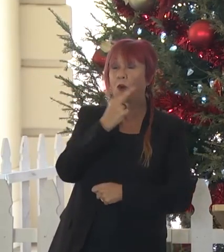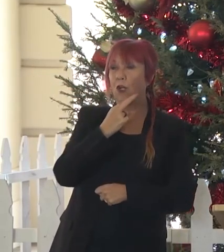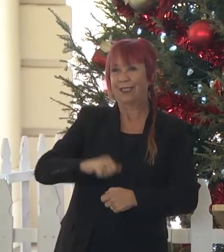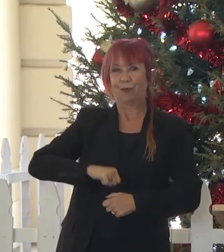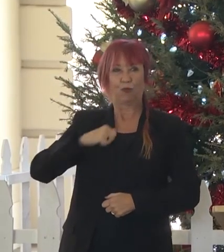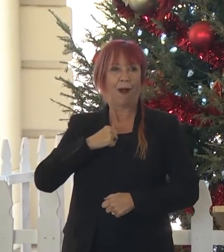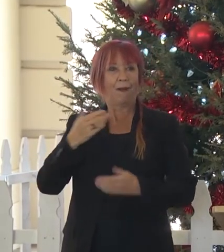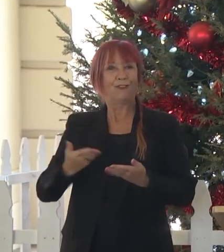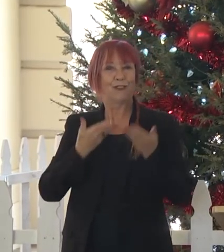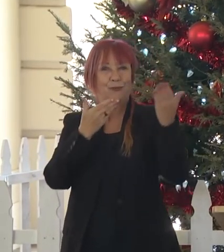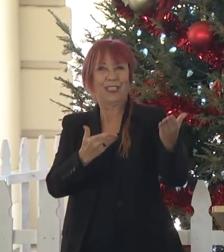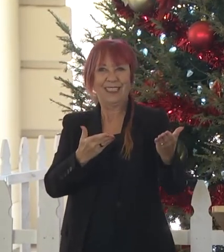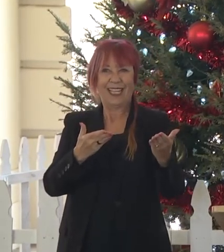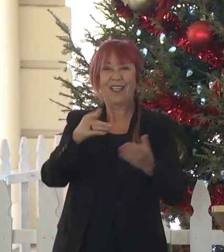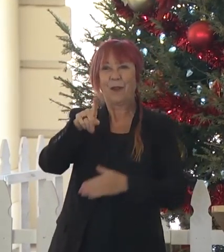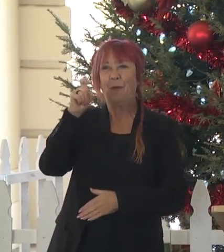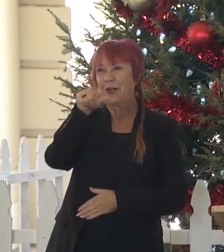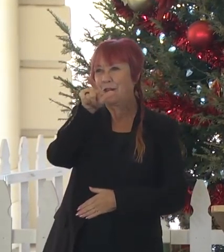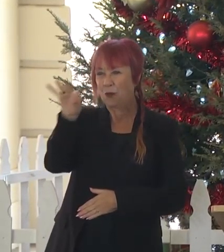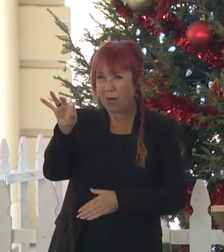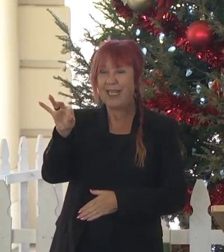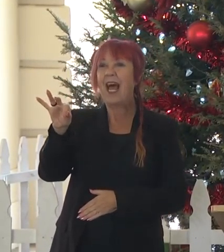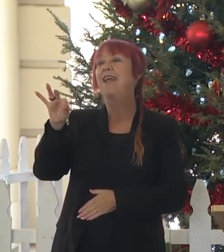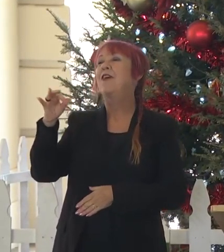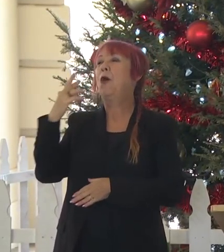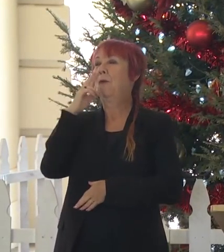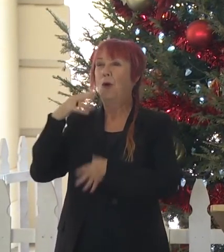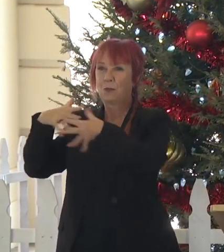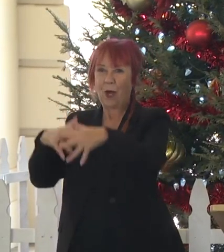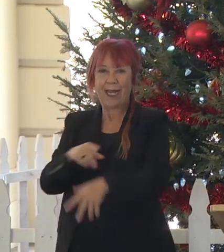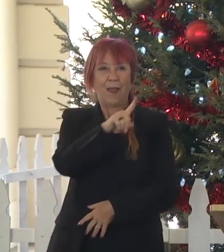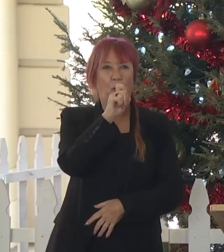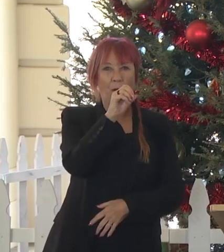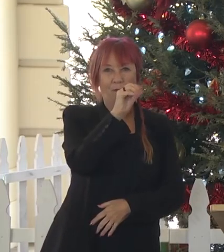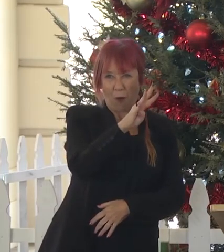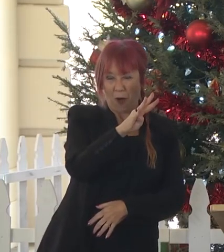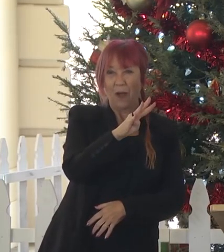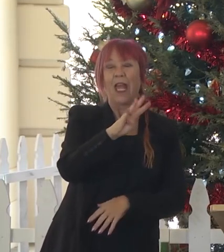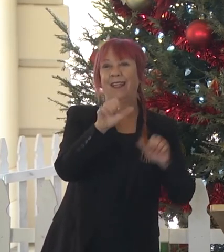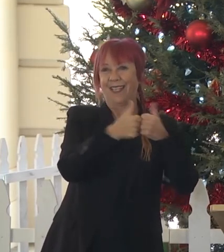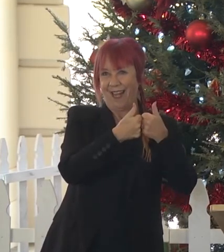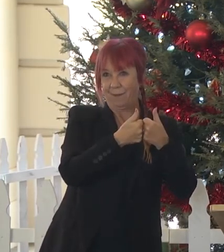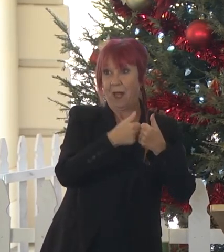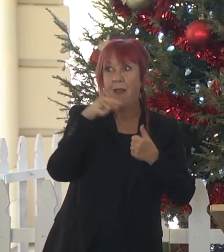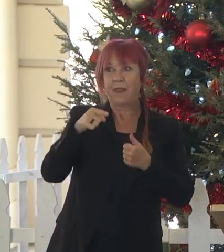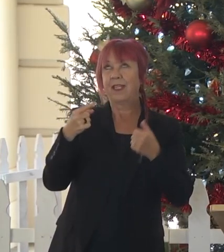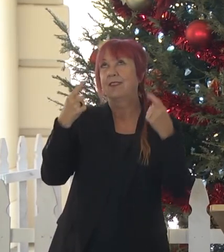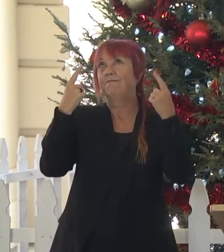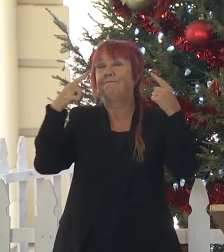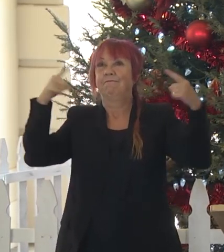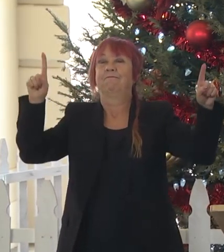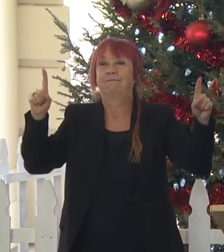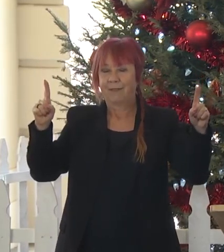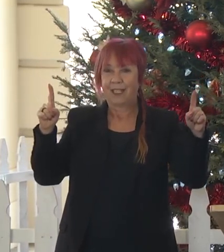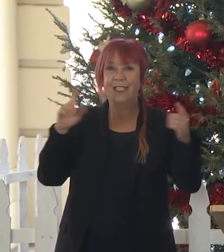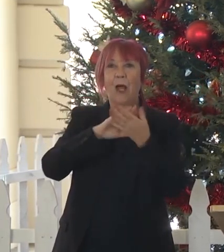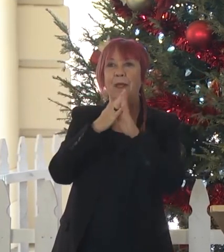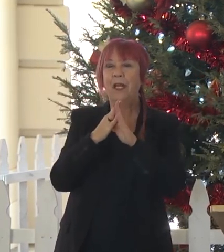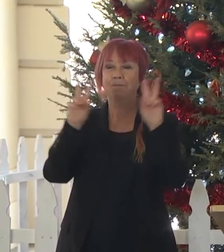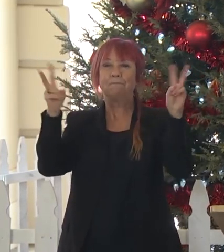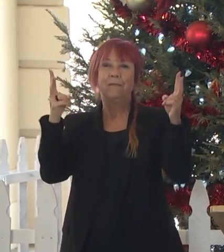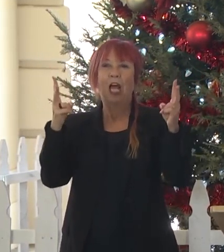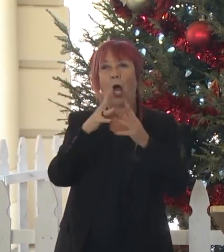129th Rose Parade and the 104th Rose Bowl game. And these historic events have really become known as America's